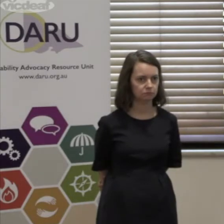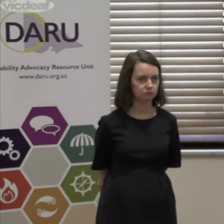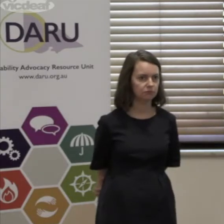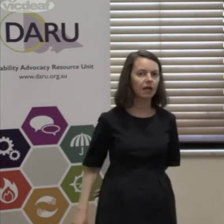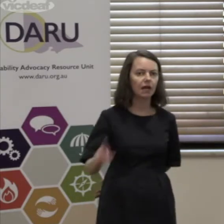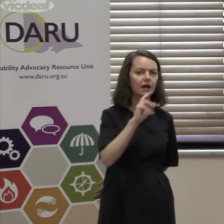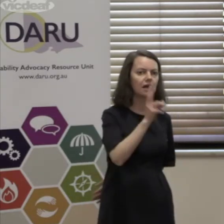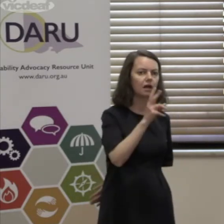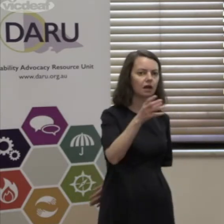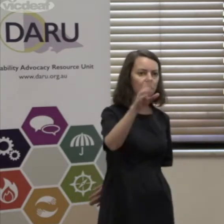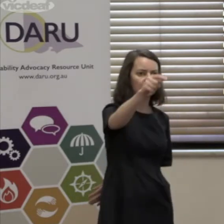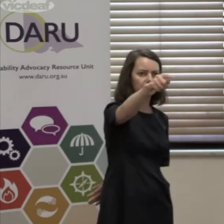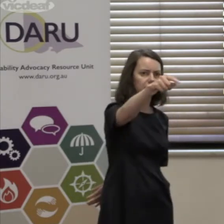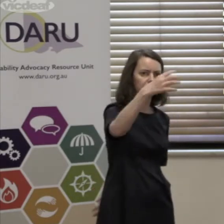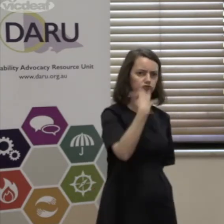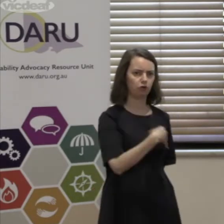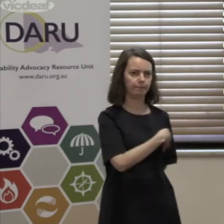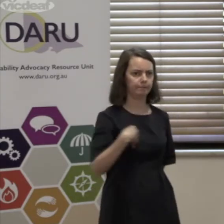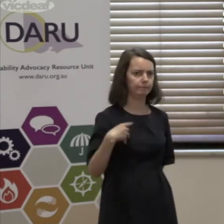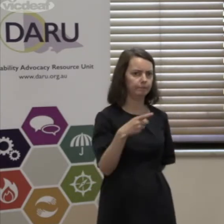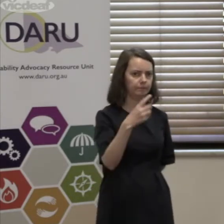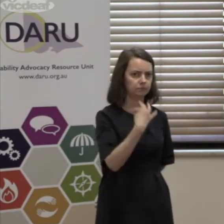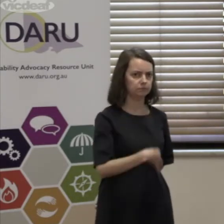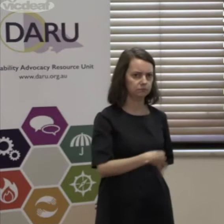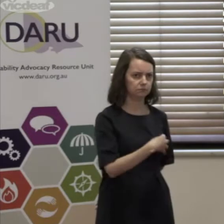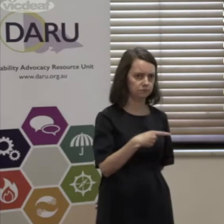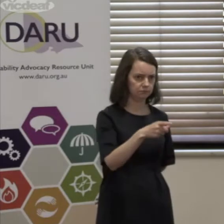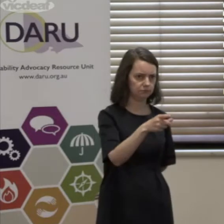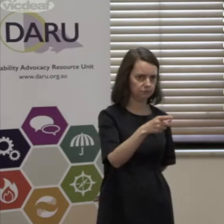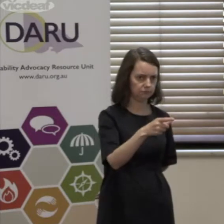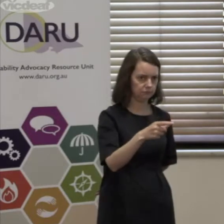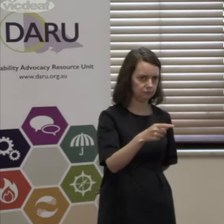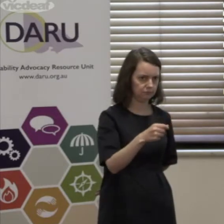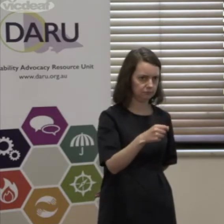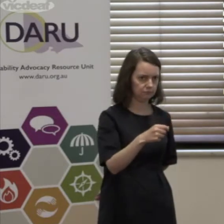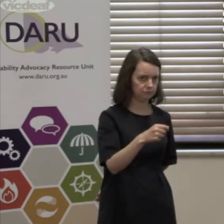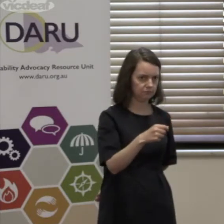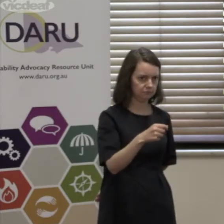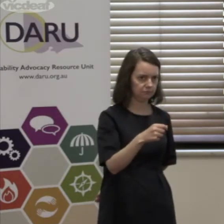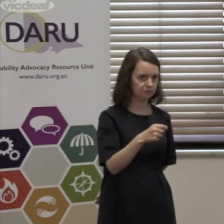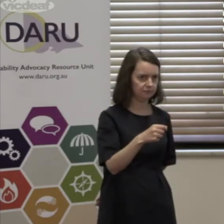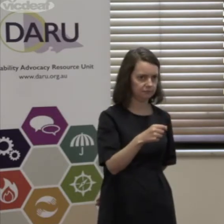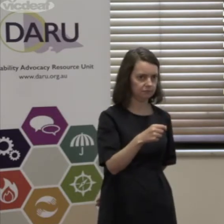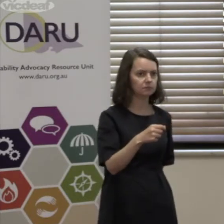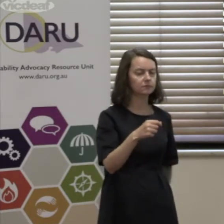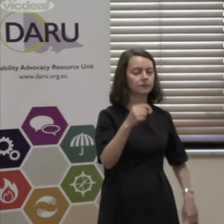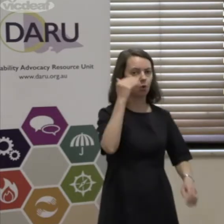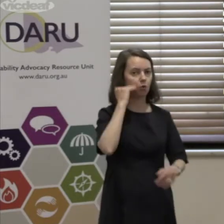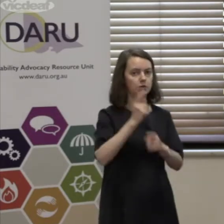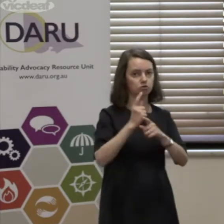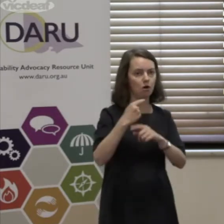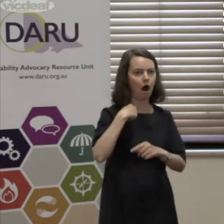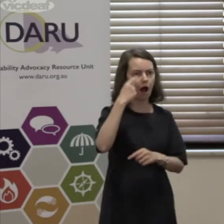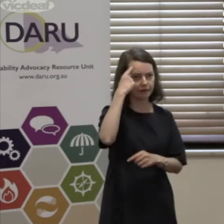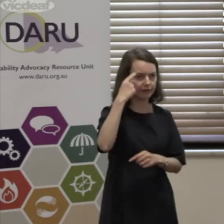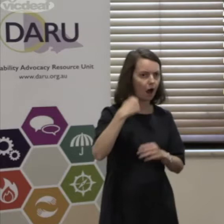Say that again. Are you talking about the support coordinators? Microphone. I do think, I'm Eve,